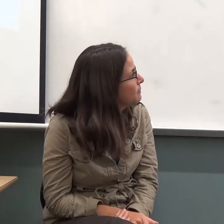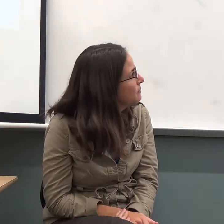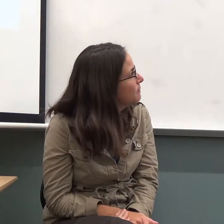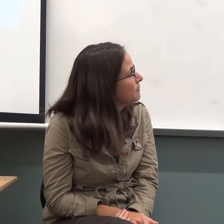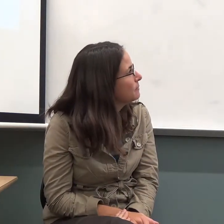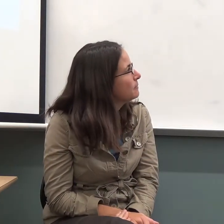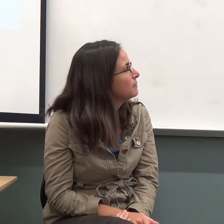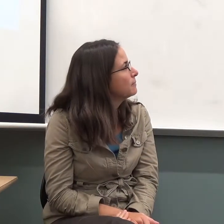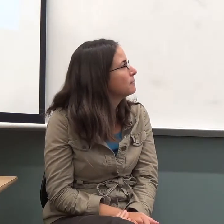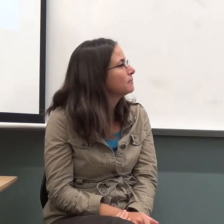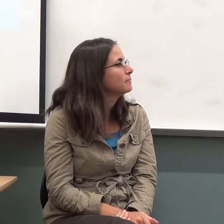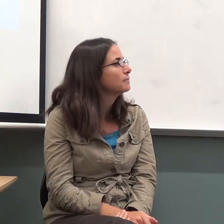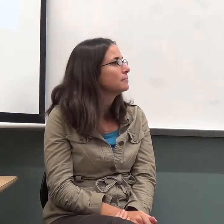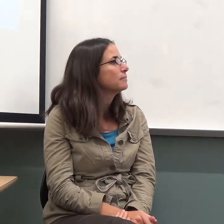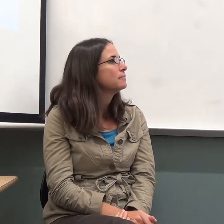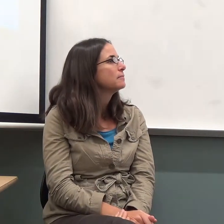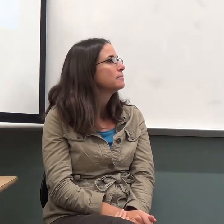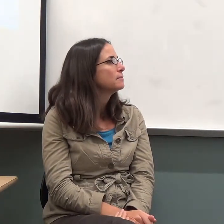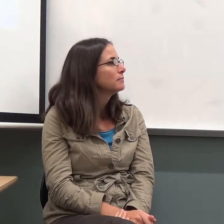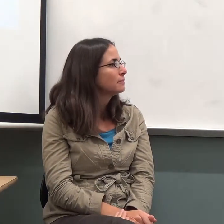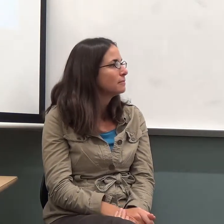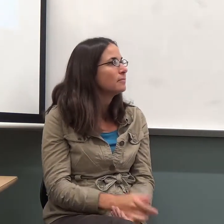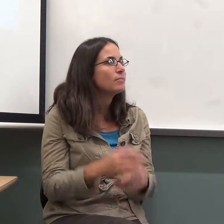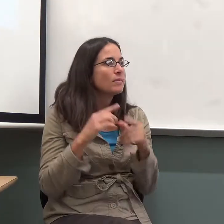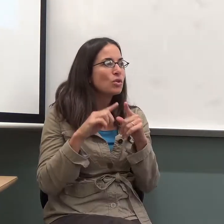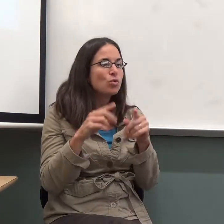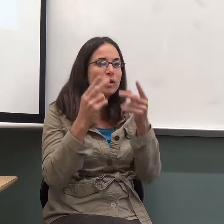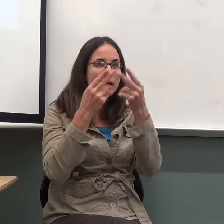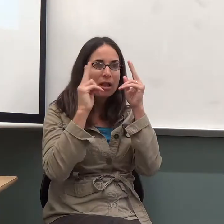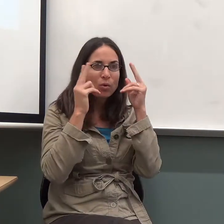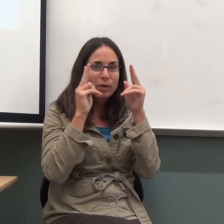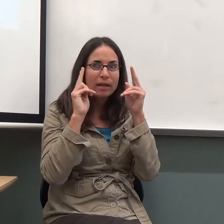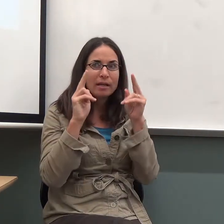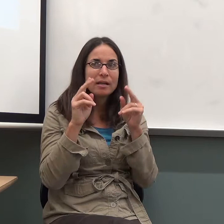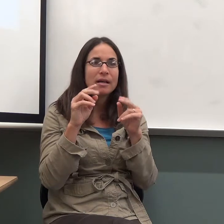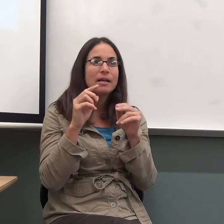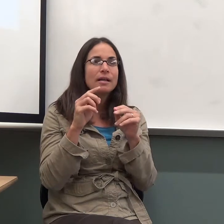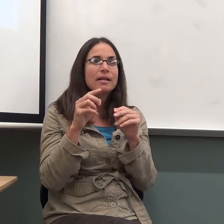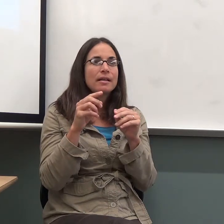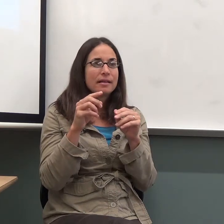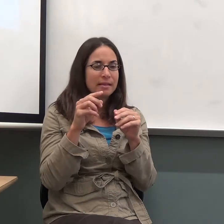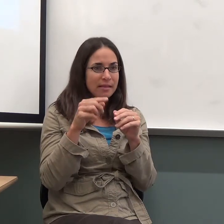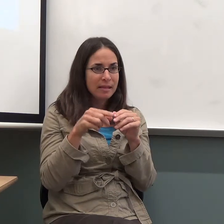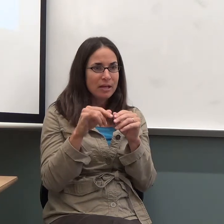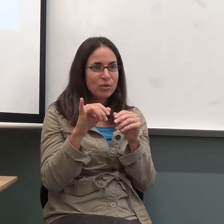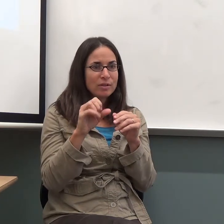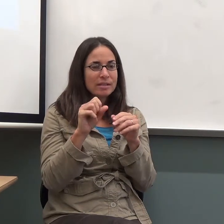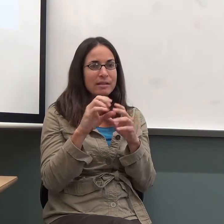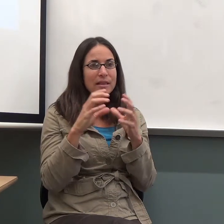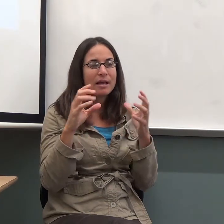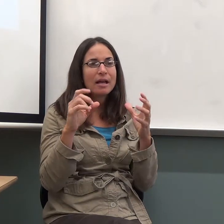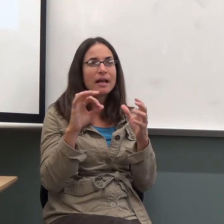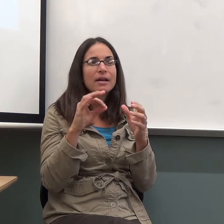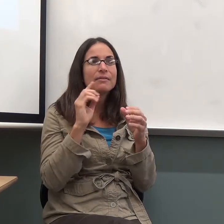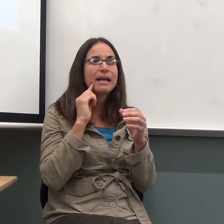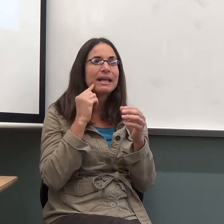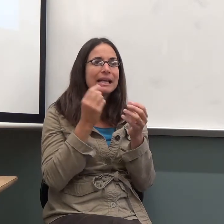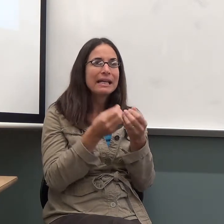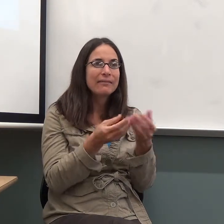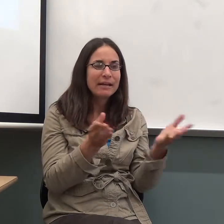Now, during Halloween, there is a lot of candy given out. Do we have a separation in this sentence that requires